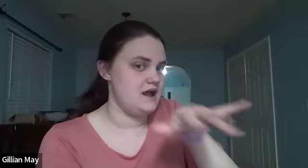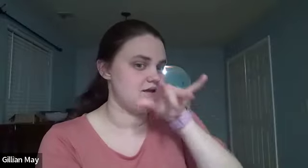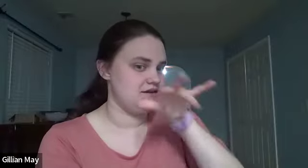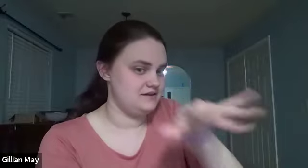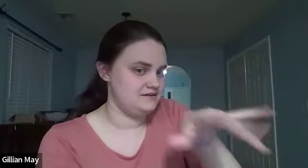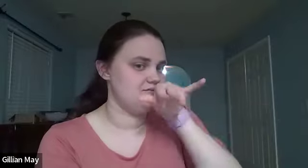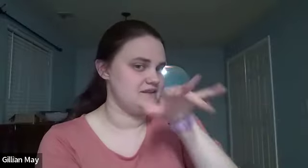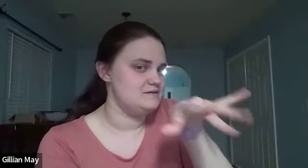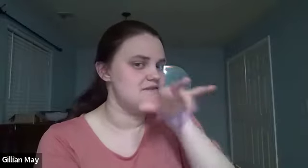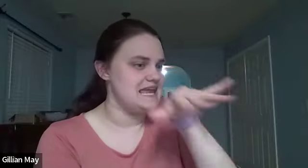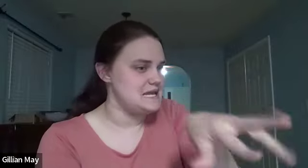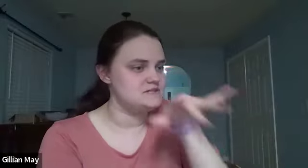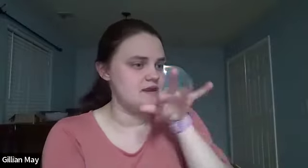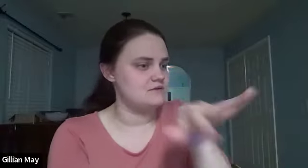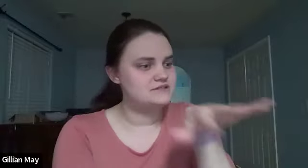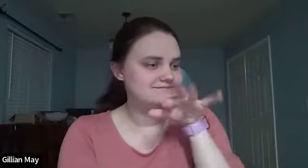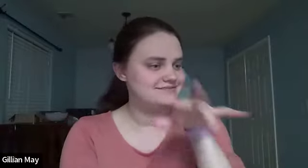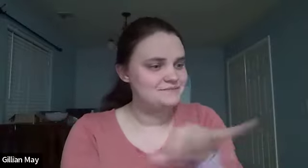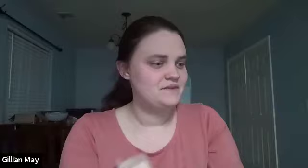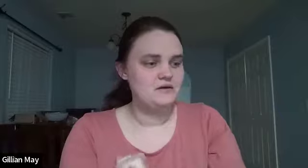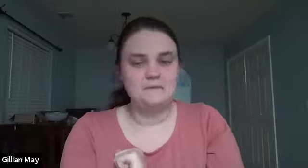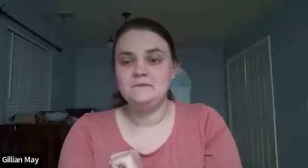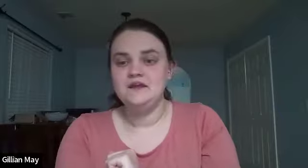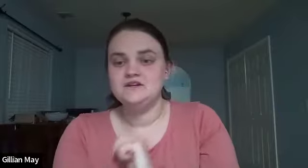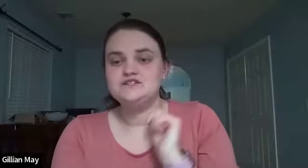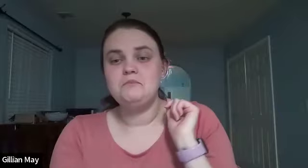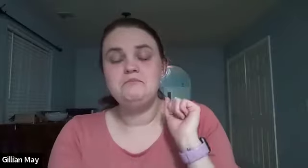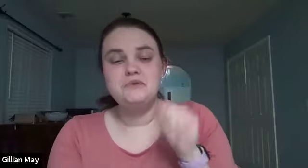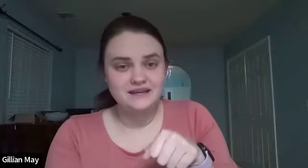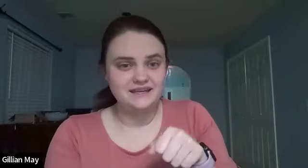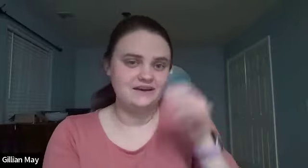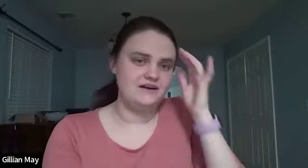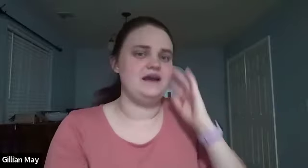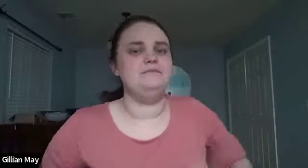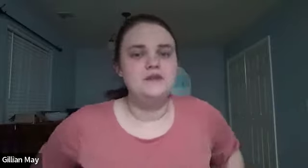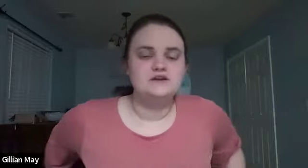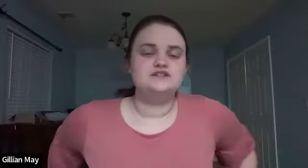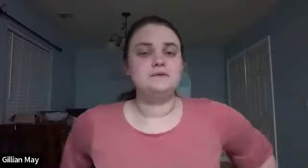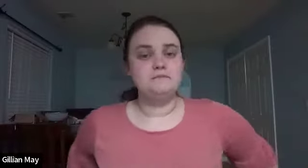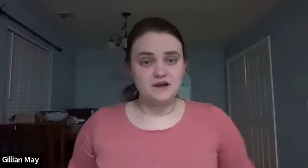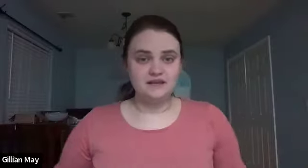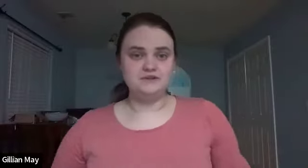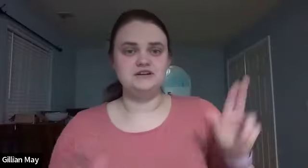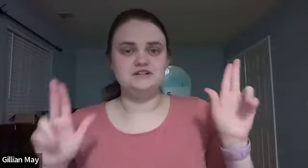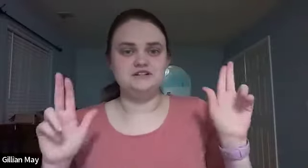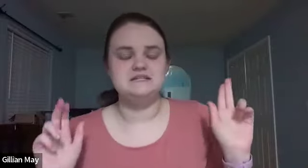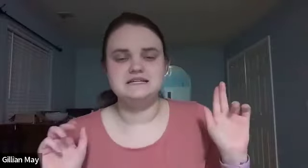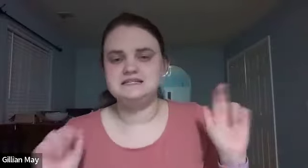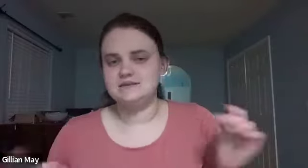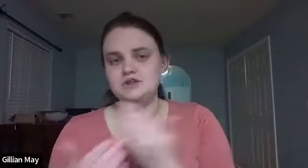Dragon. With the little flames coming out. Okay, so bunny. Okay, so for bunny, what you're going to do is it's similar